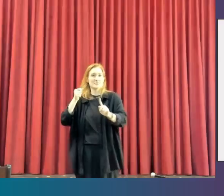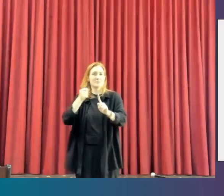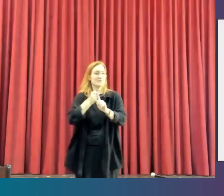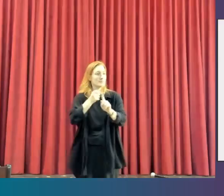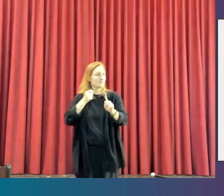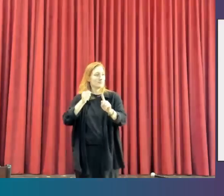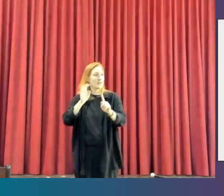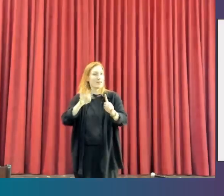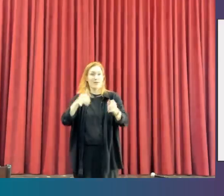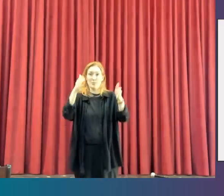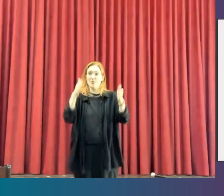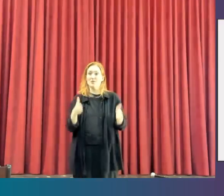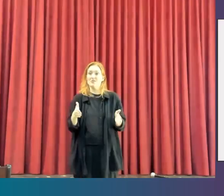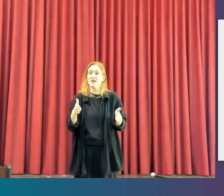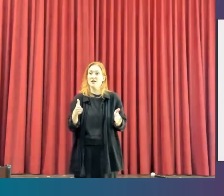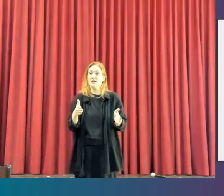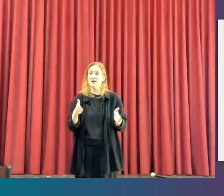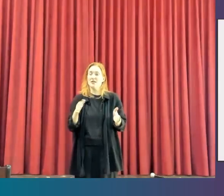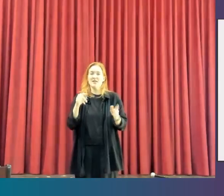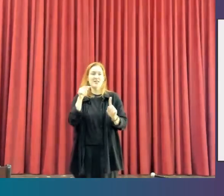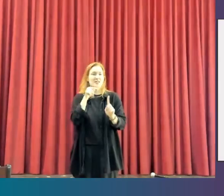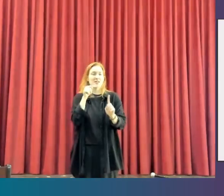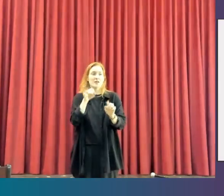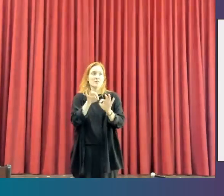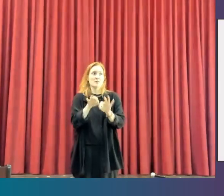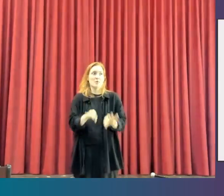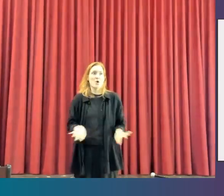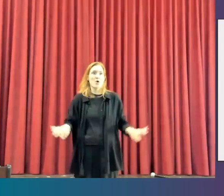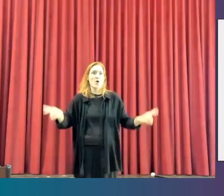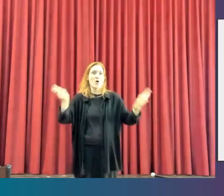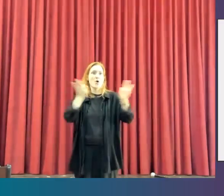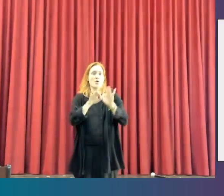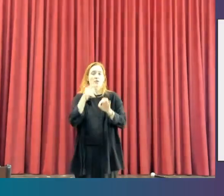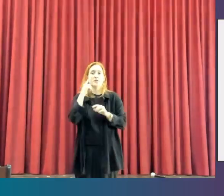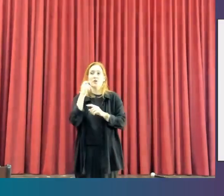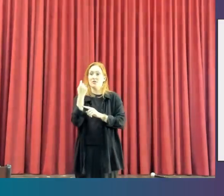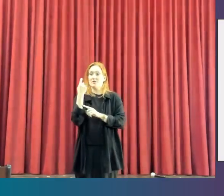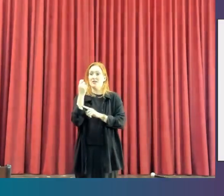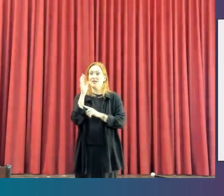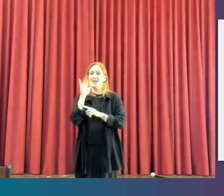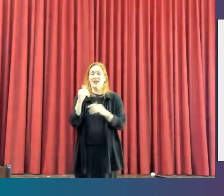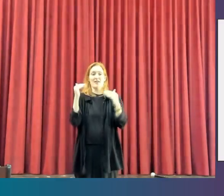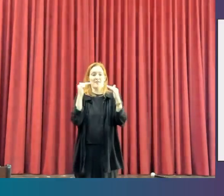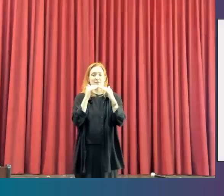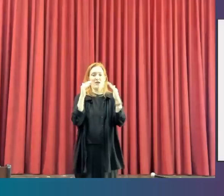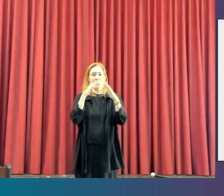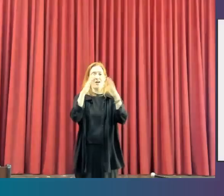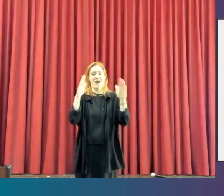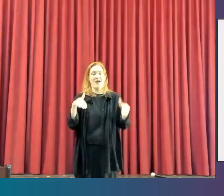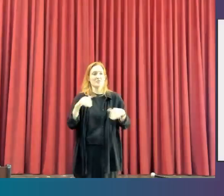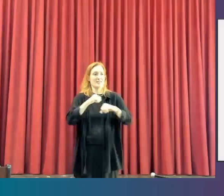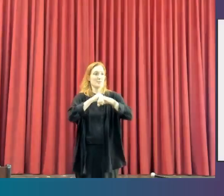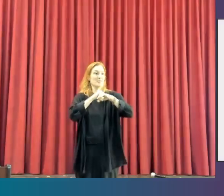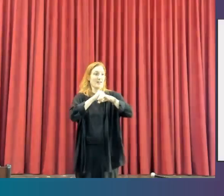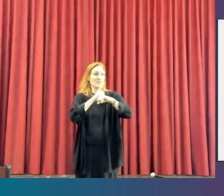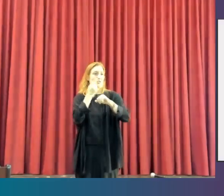really important in understanding the fair housing protections that we have under disability.